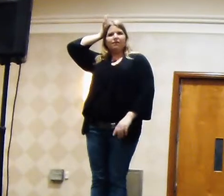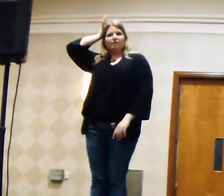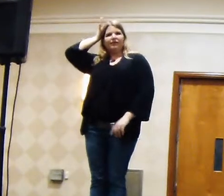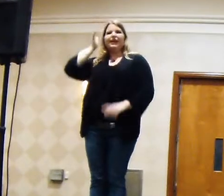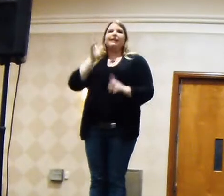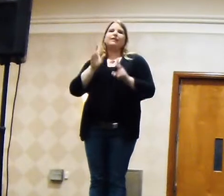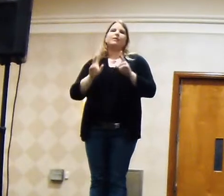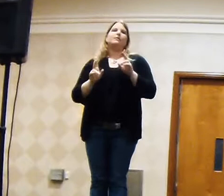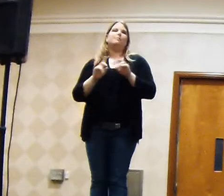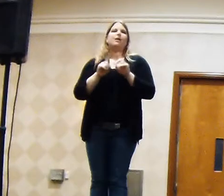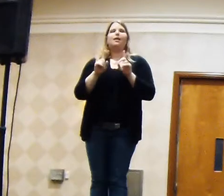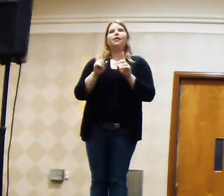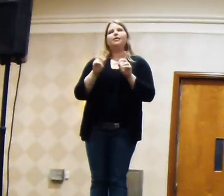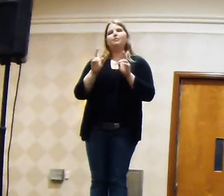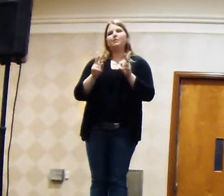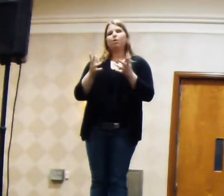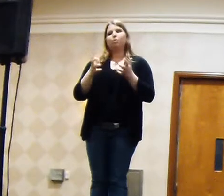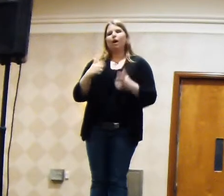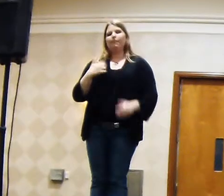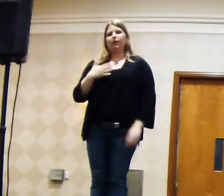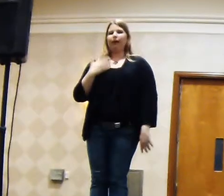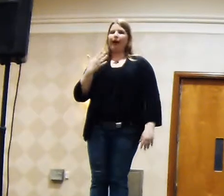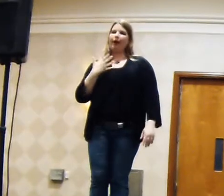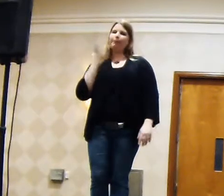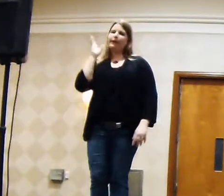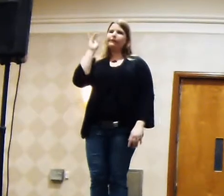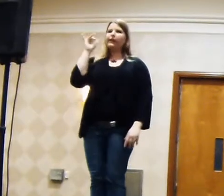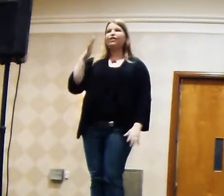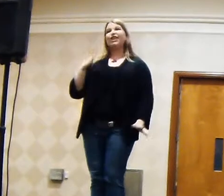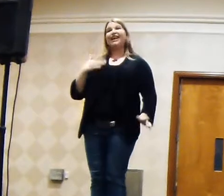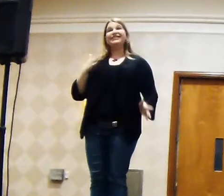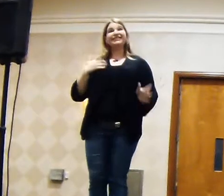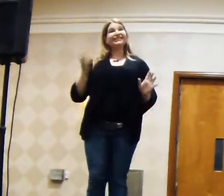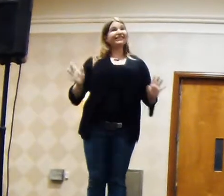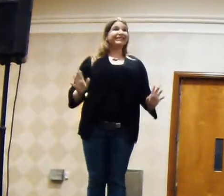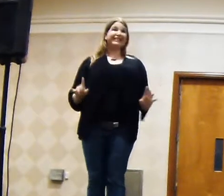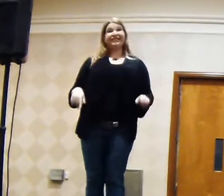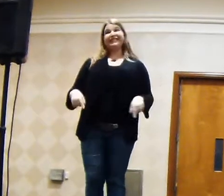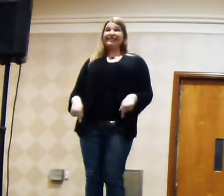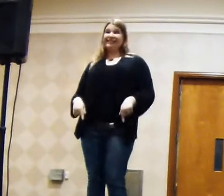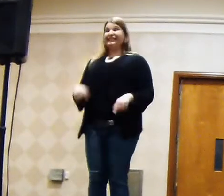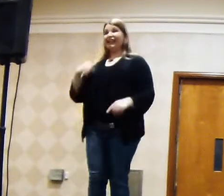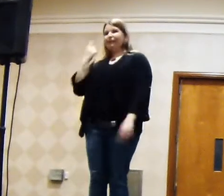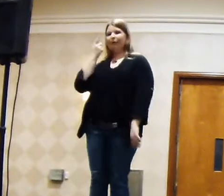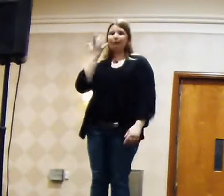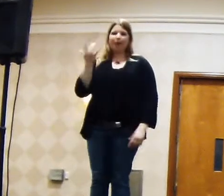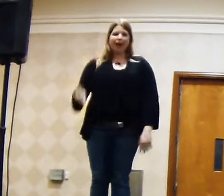casting me as little Miss Mary Sunshine. Gosh darn it. Yeah. I wonder why.